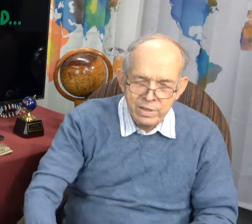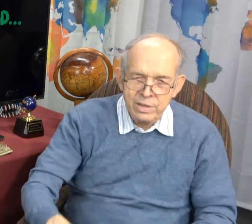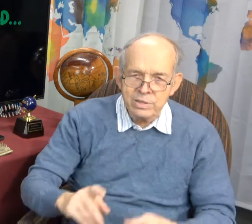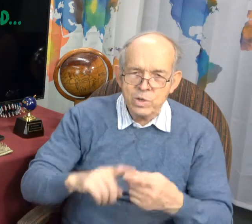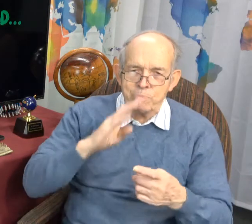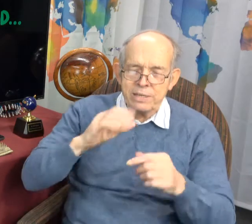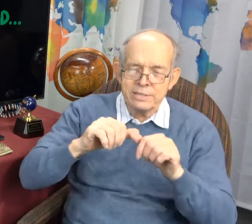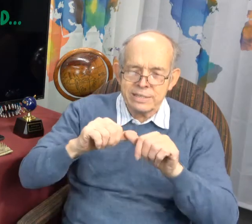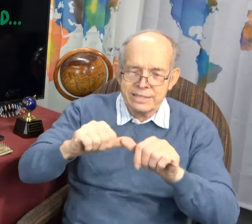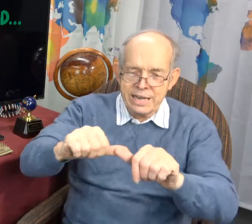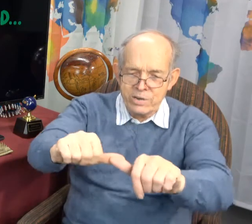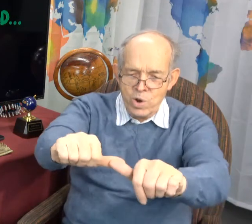To be teaching you.